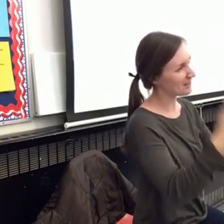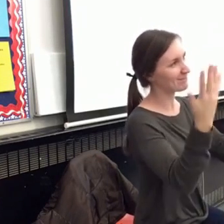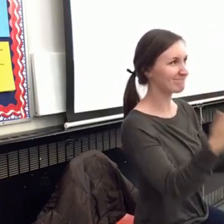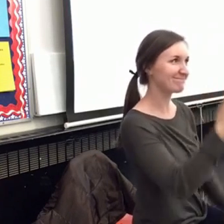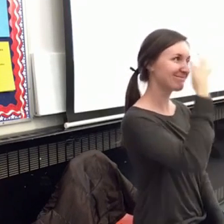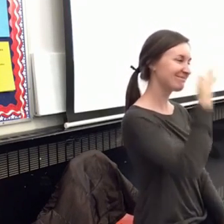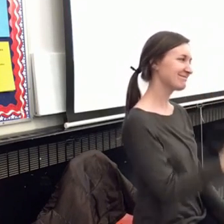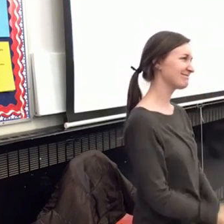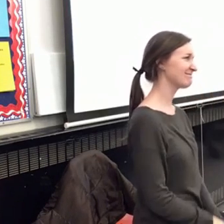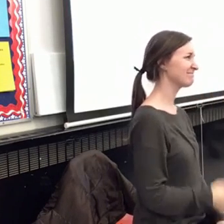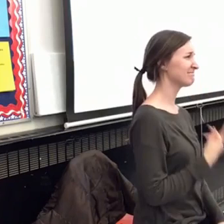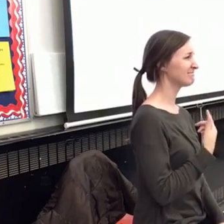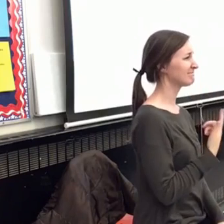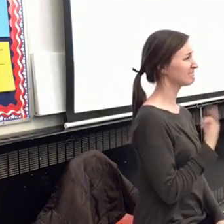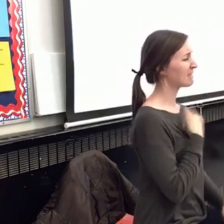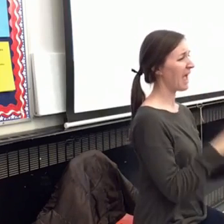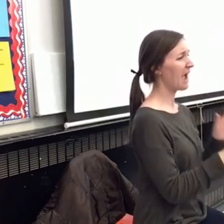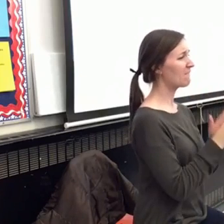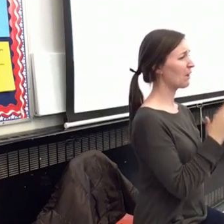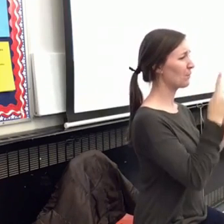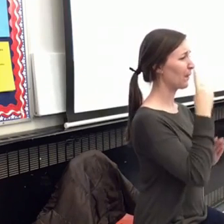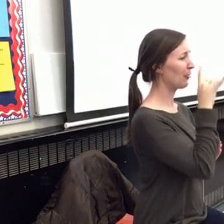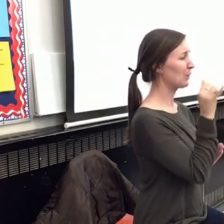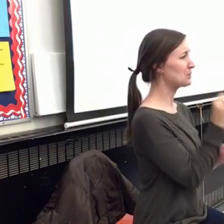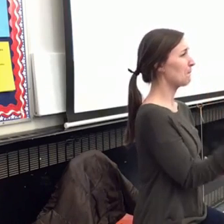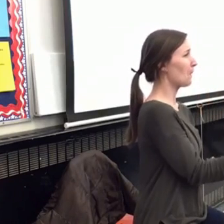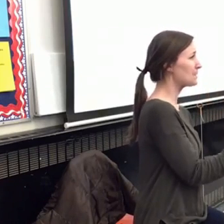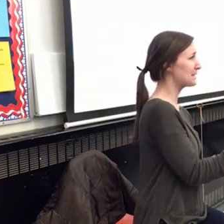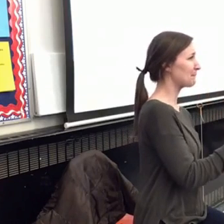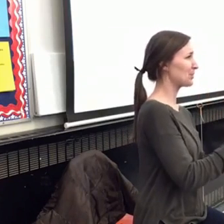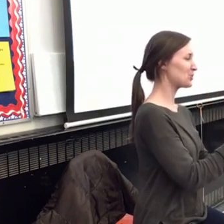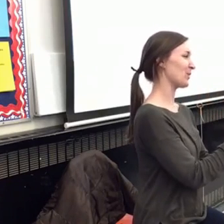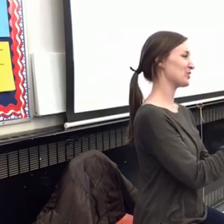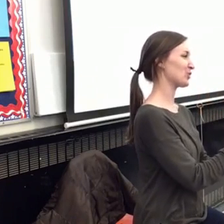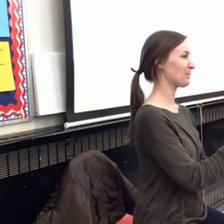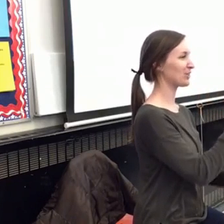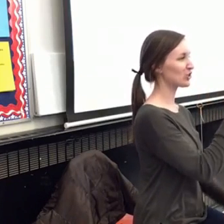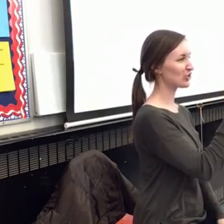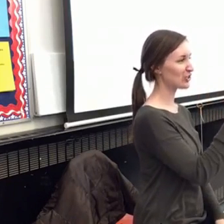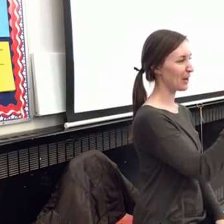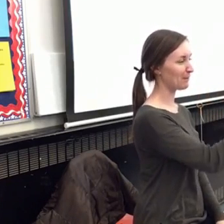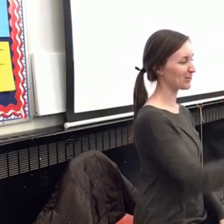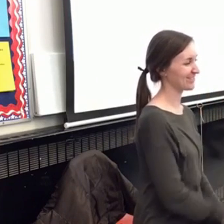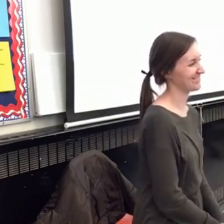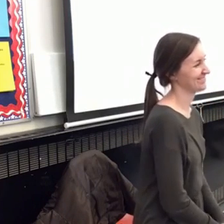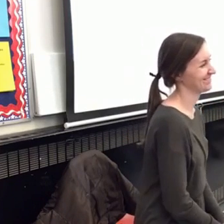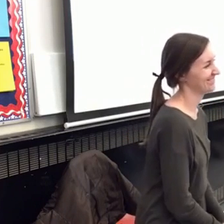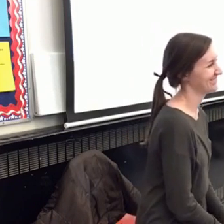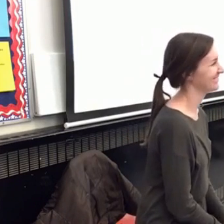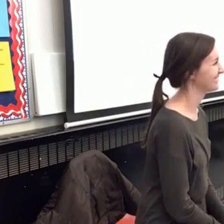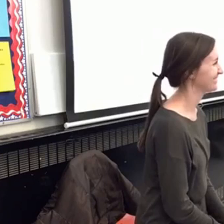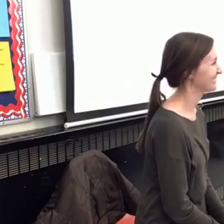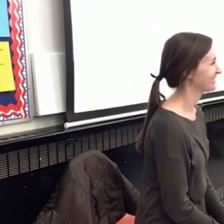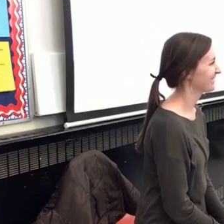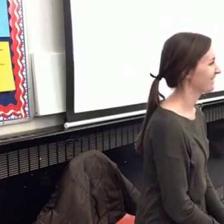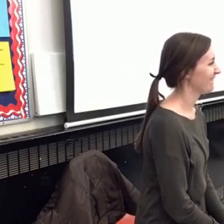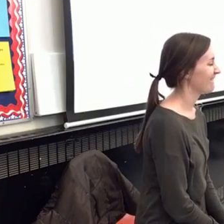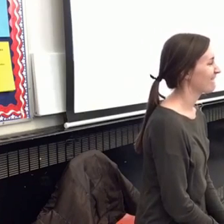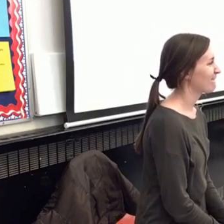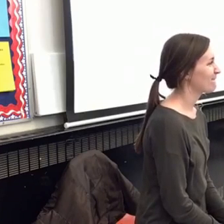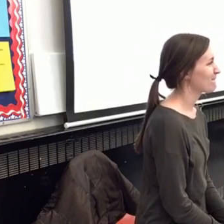No, you did not finish. Flip it over. No, it's called saving paper.